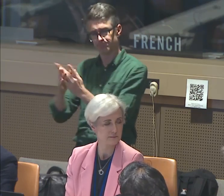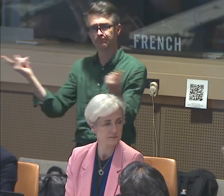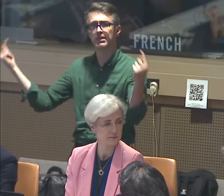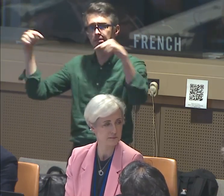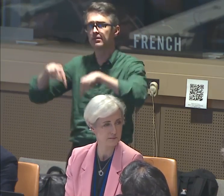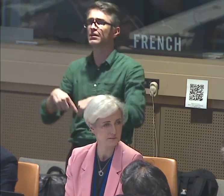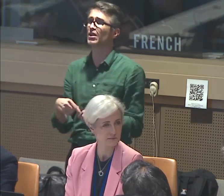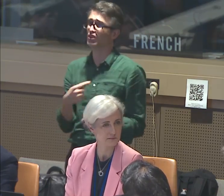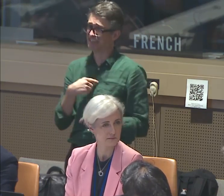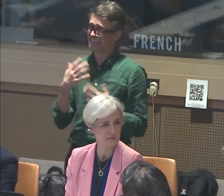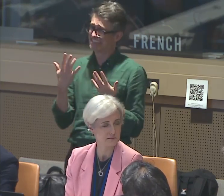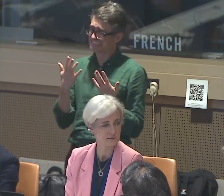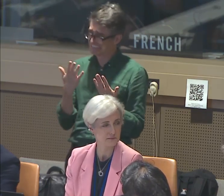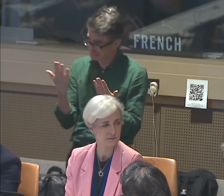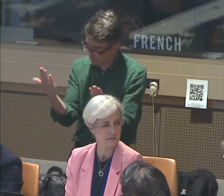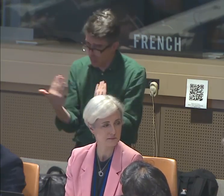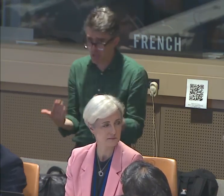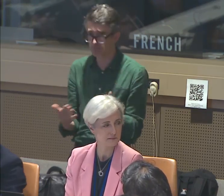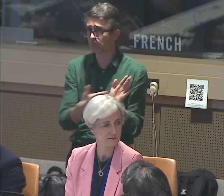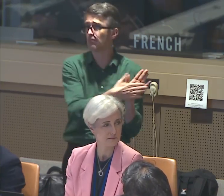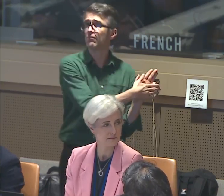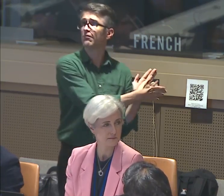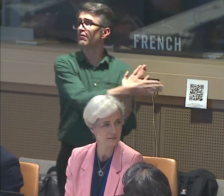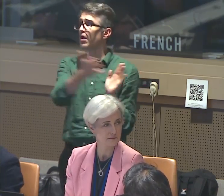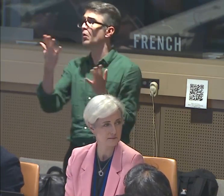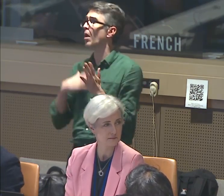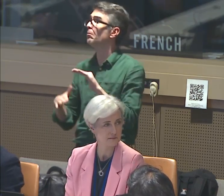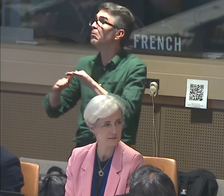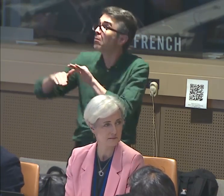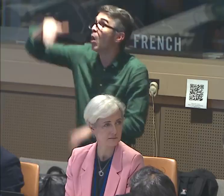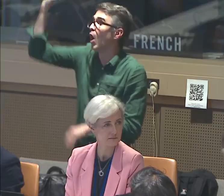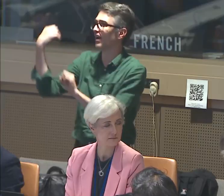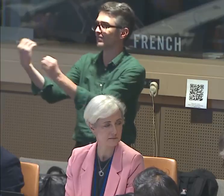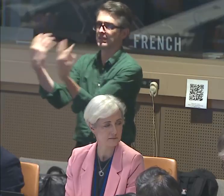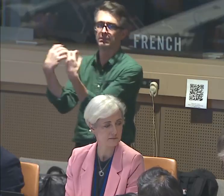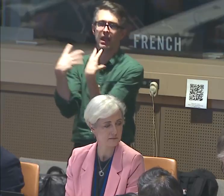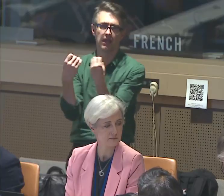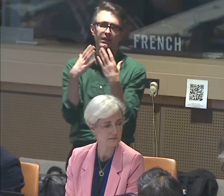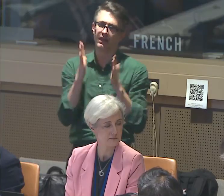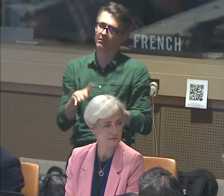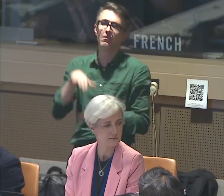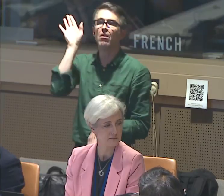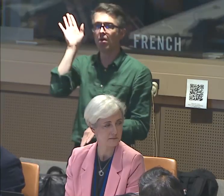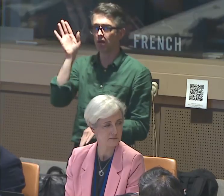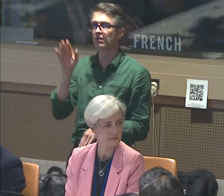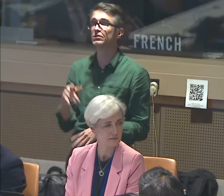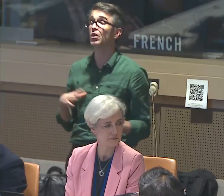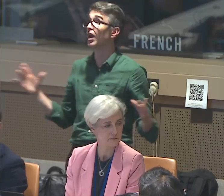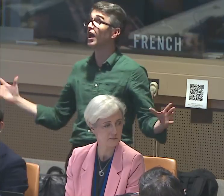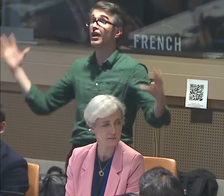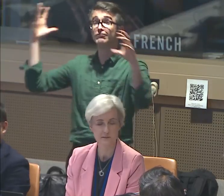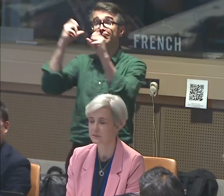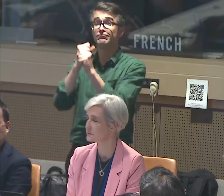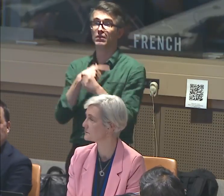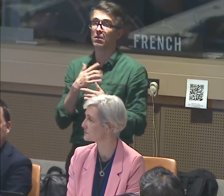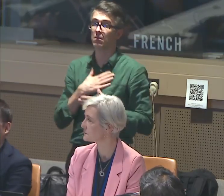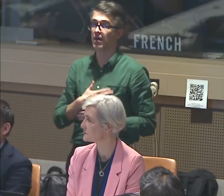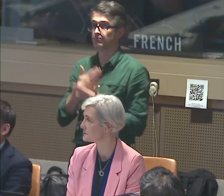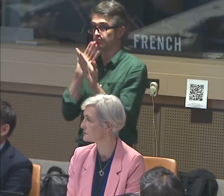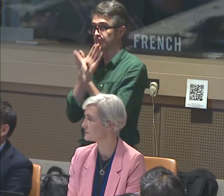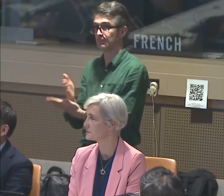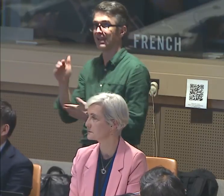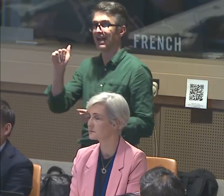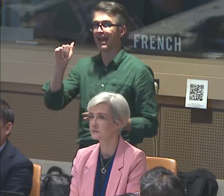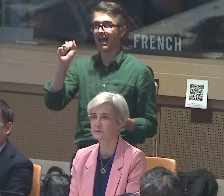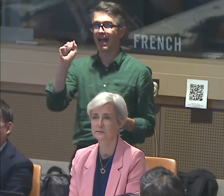welcoming all of you in this conversation. To close this event, I would like to invite Ash Kirchner, the acting ambassador of the General